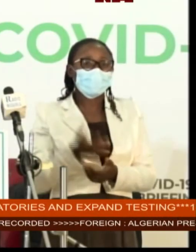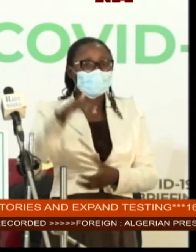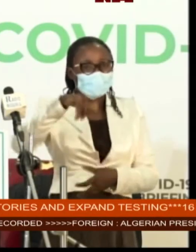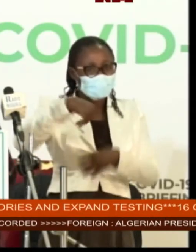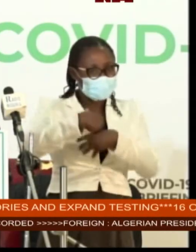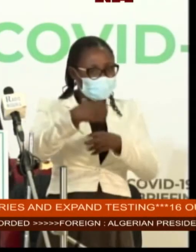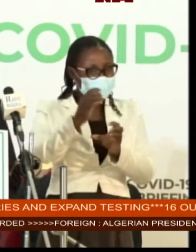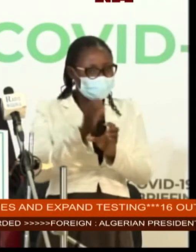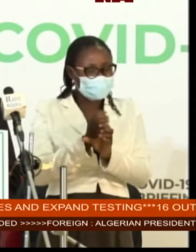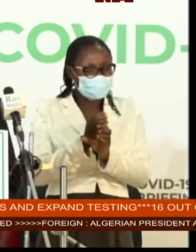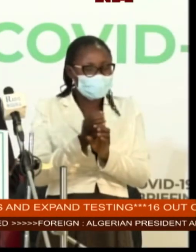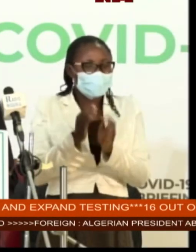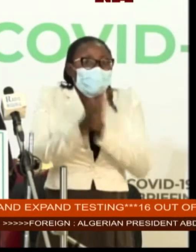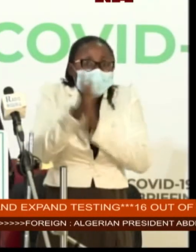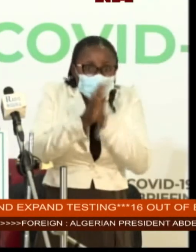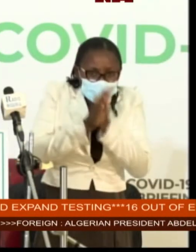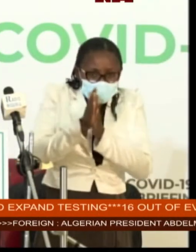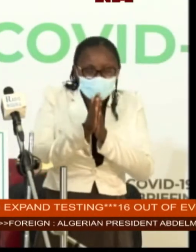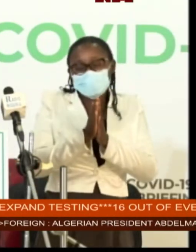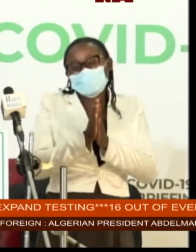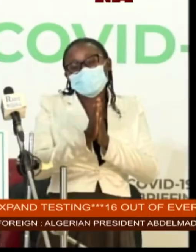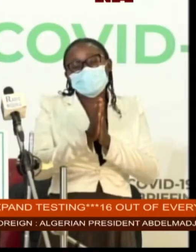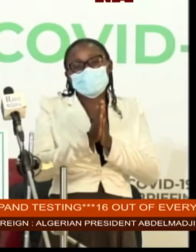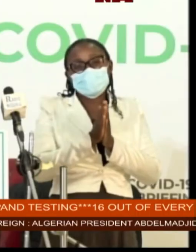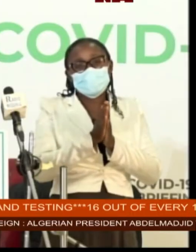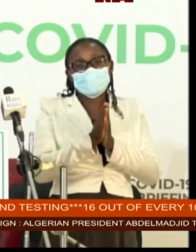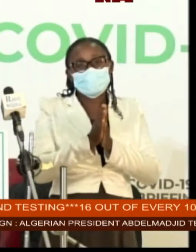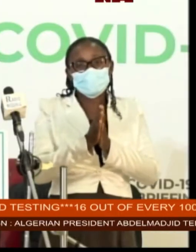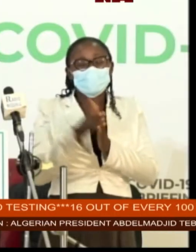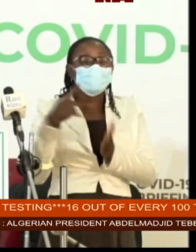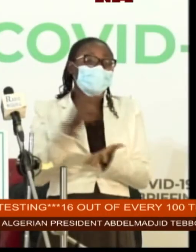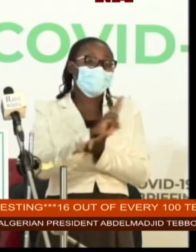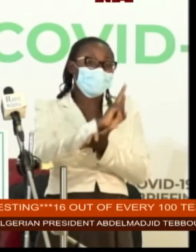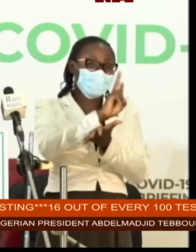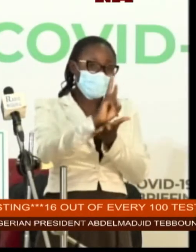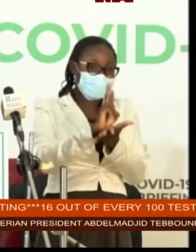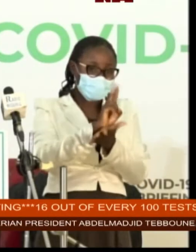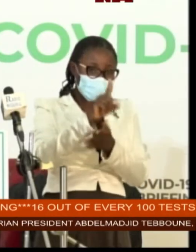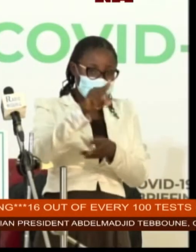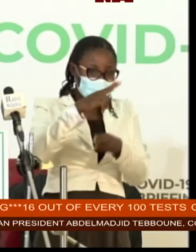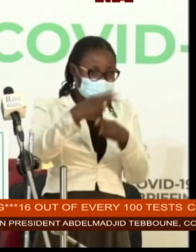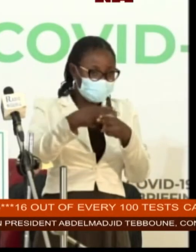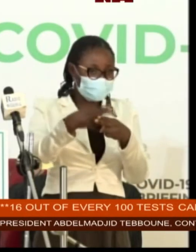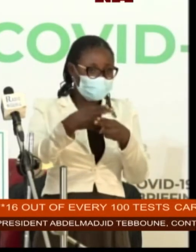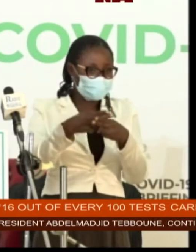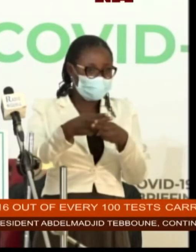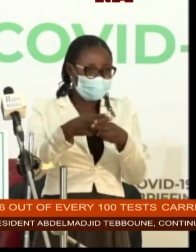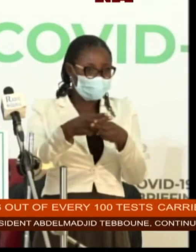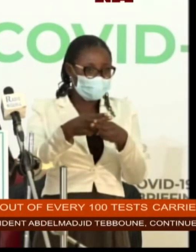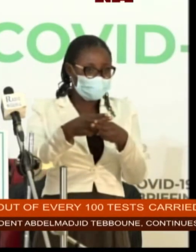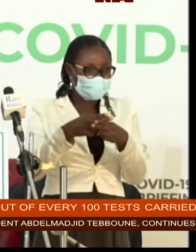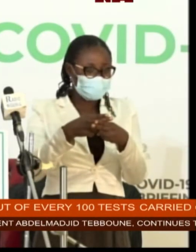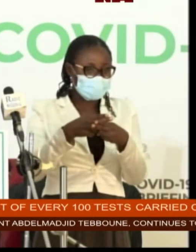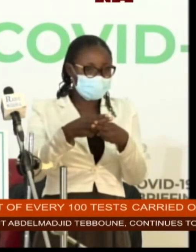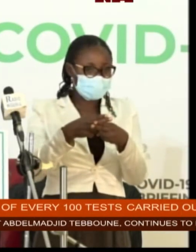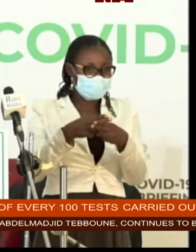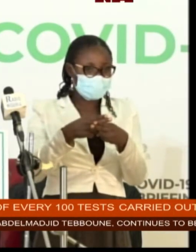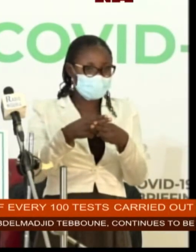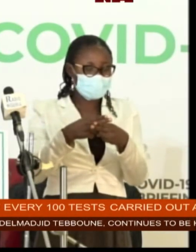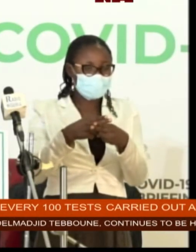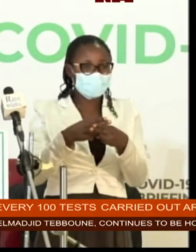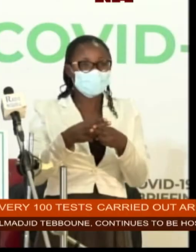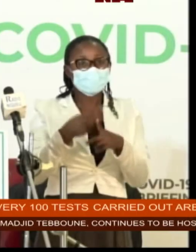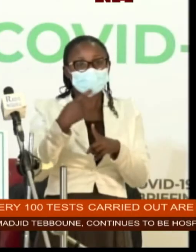They create curiosity. The video you mentioned may well fall into